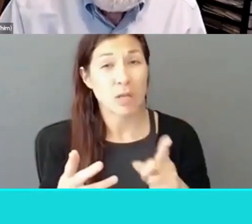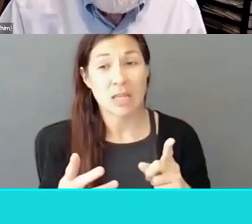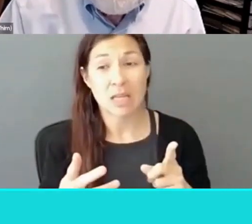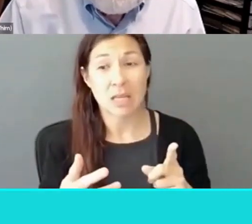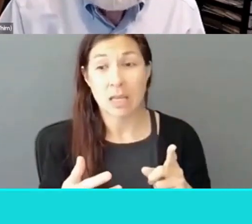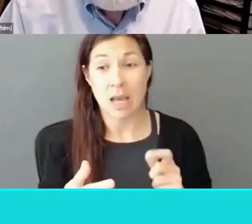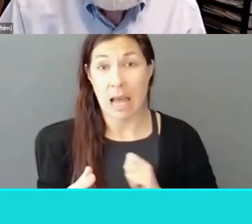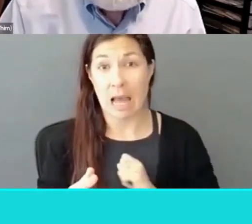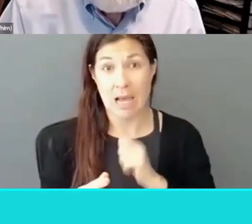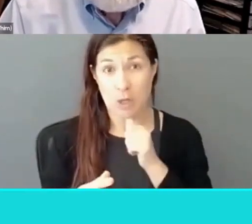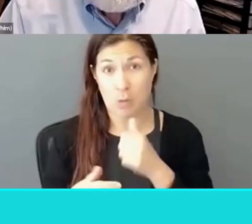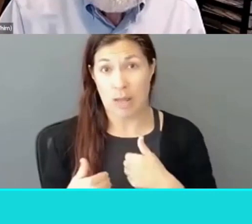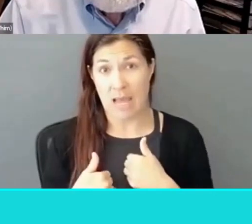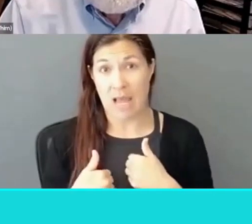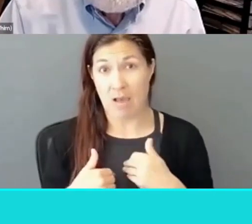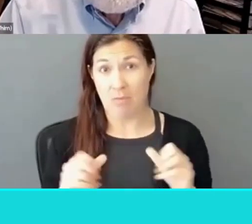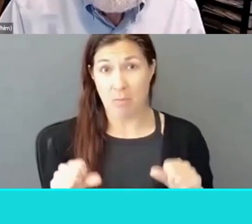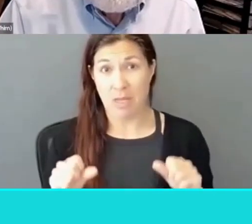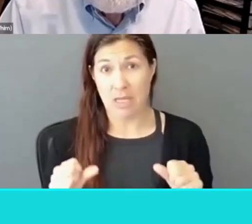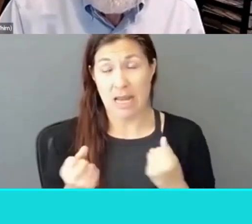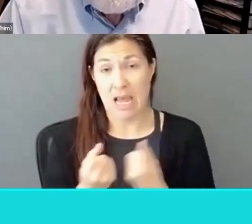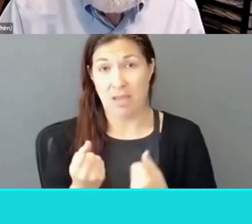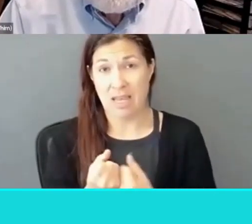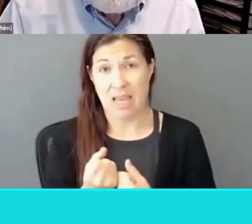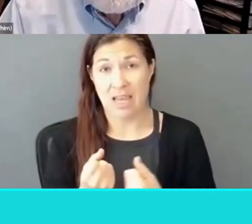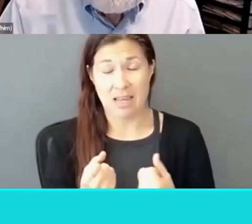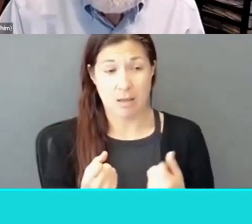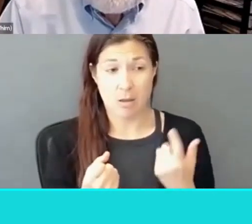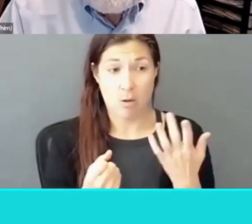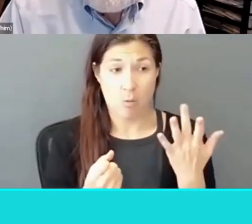to the